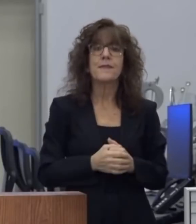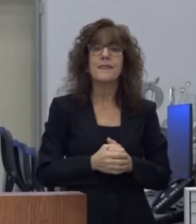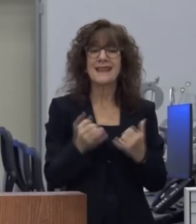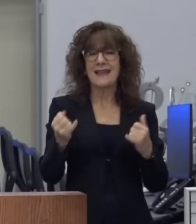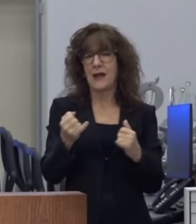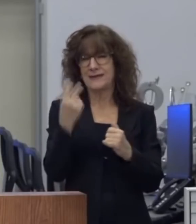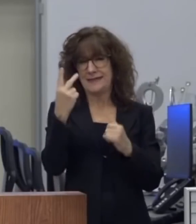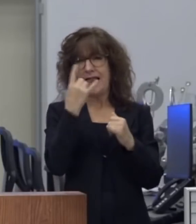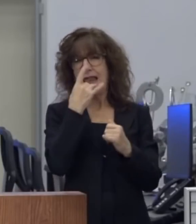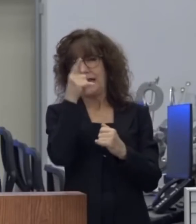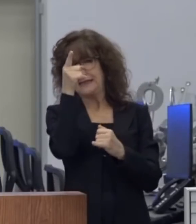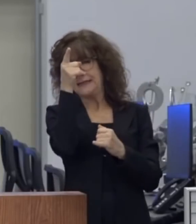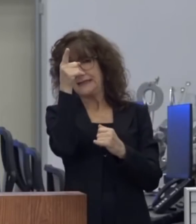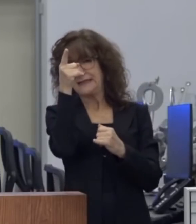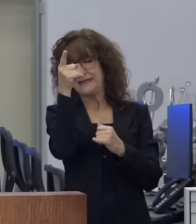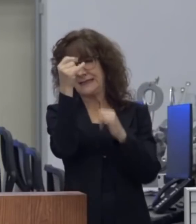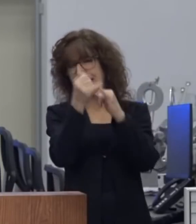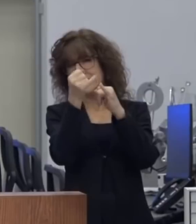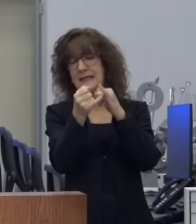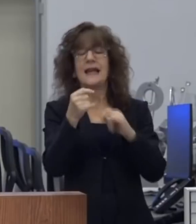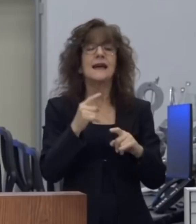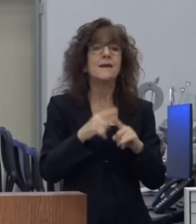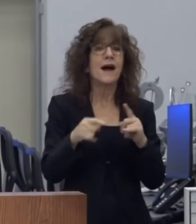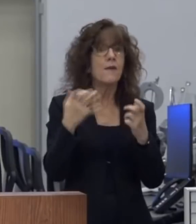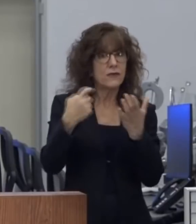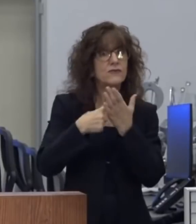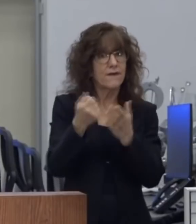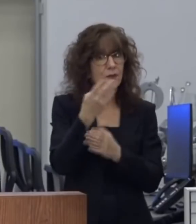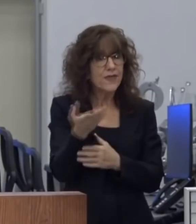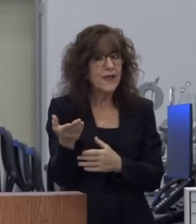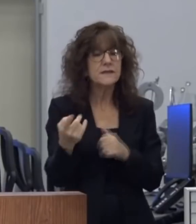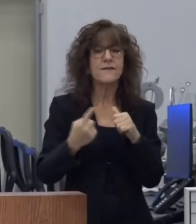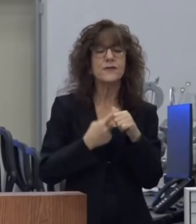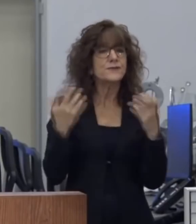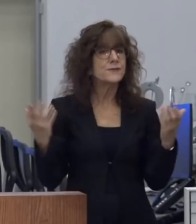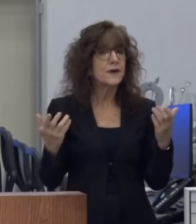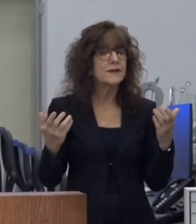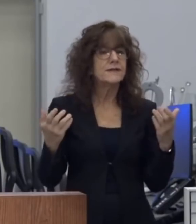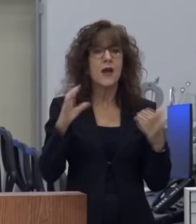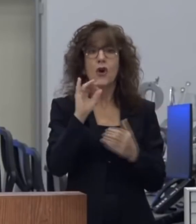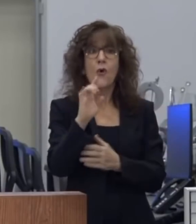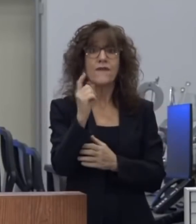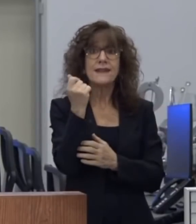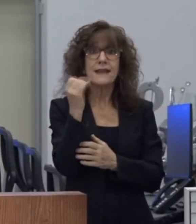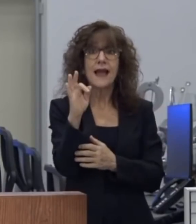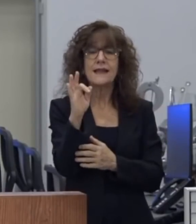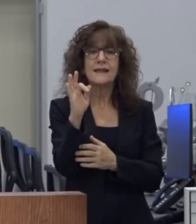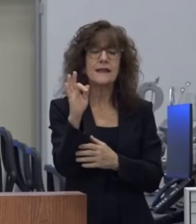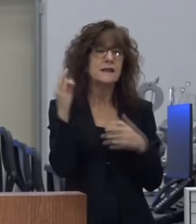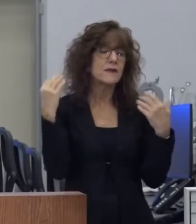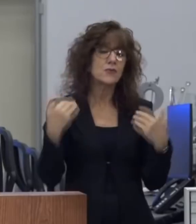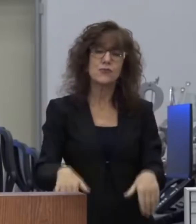the tunnel, we also understand a couple of things that I want to discuss with you. One is that COVID-19 has taken an